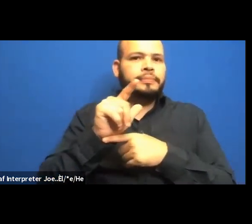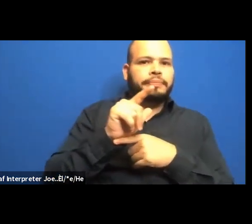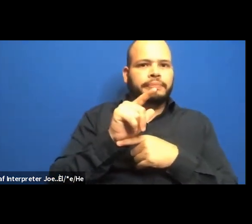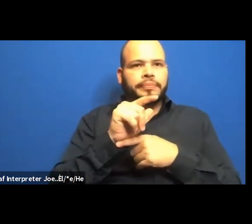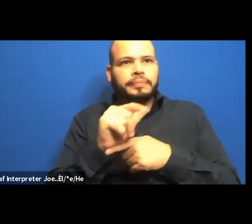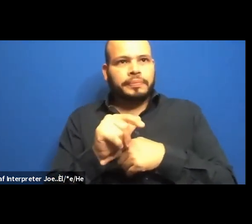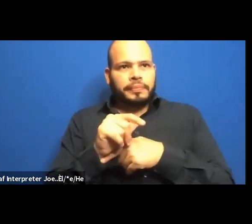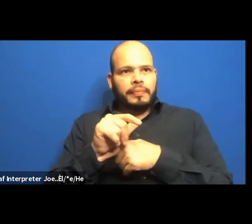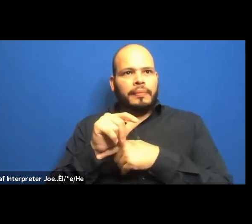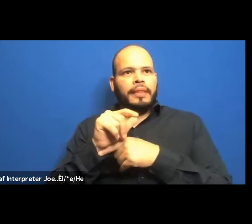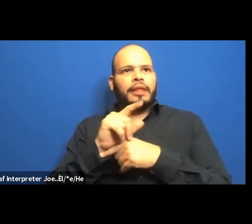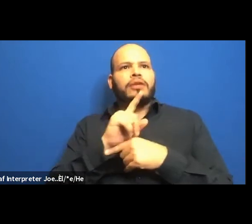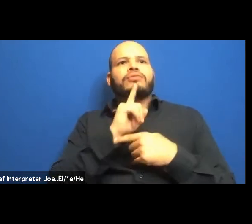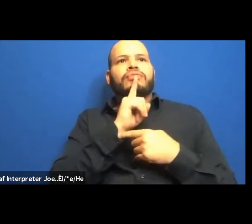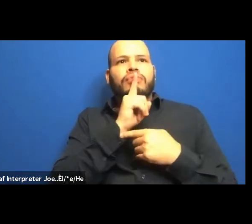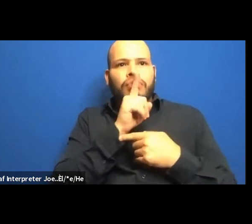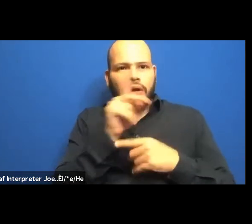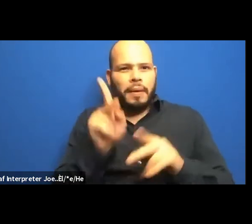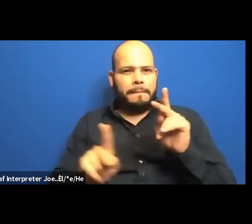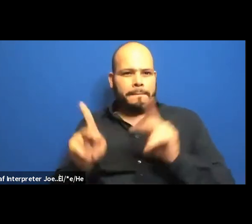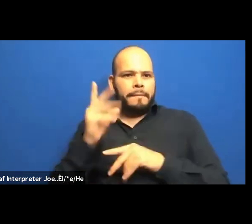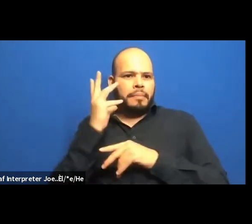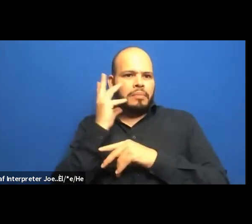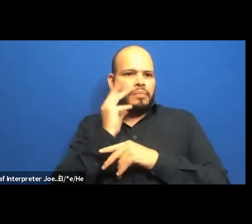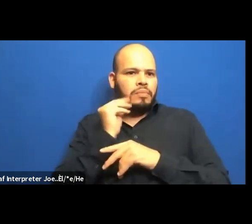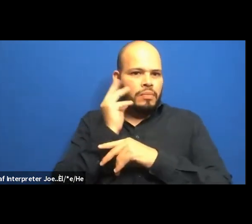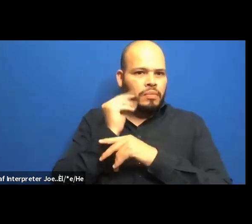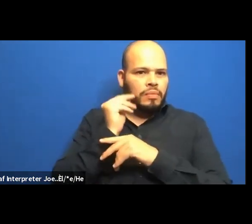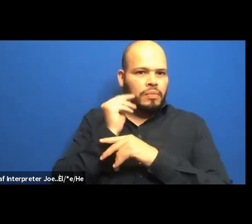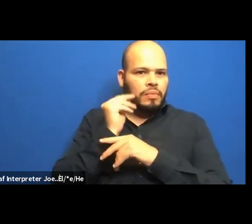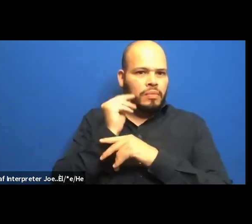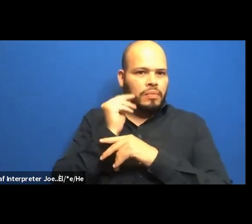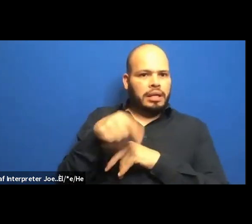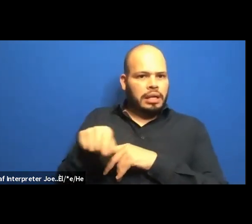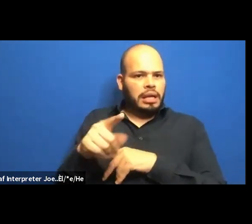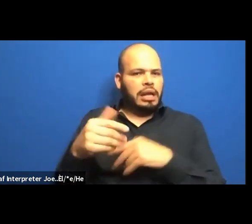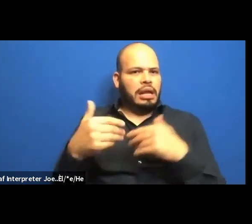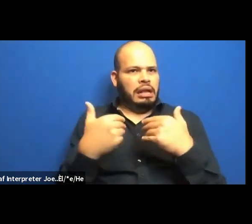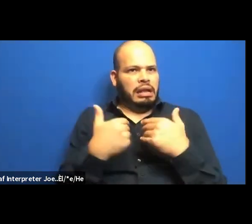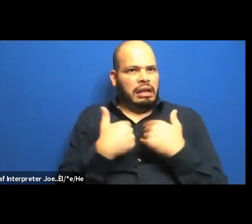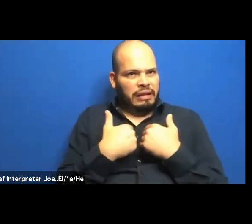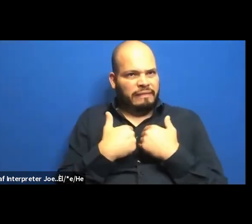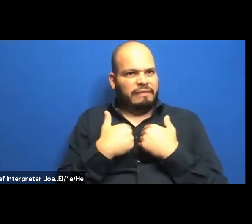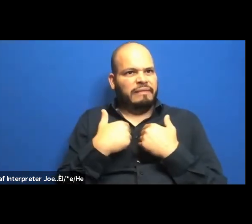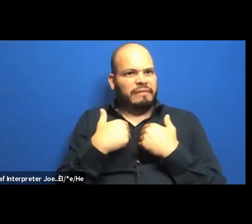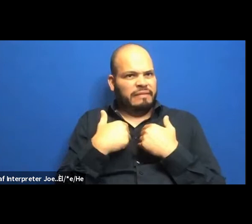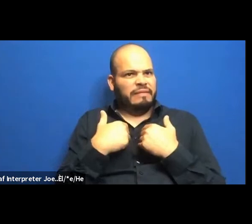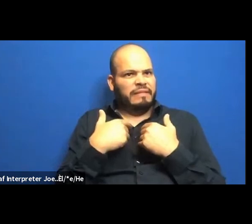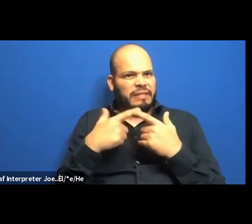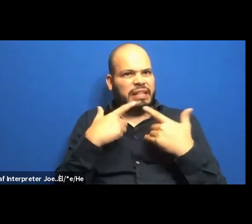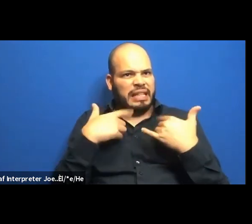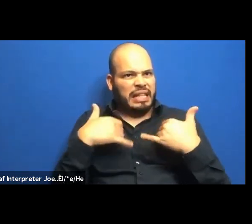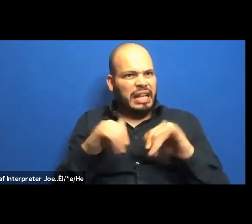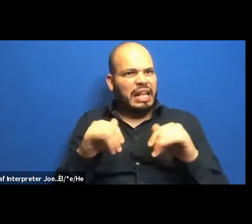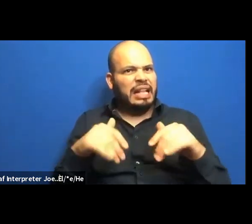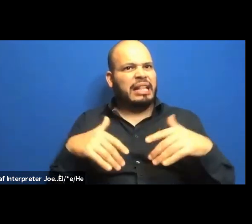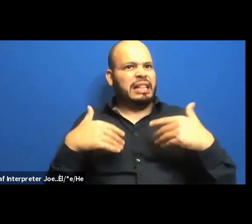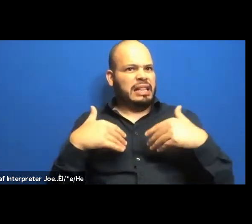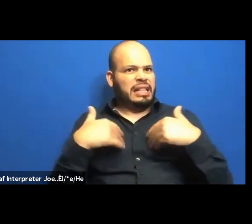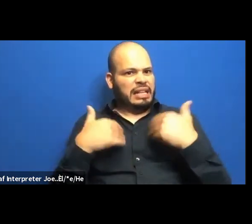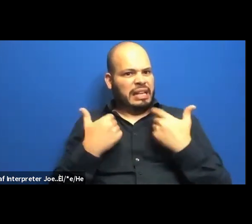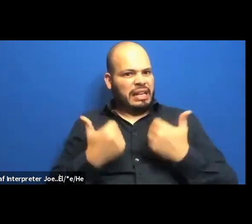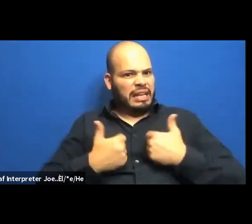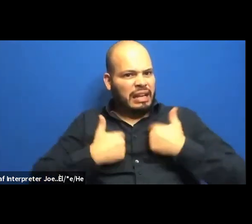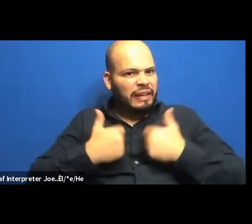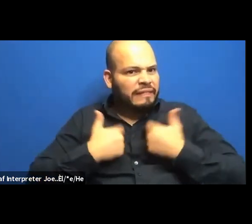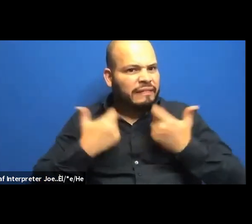the impacts the most, and they still have a lot more to go through. They still have a lot more that they need to be able to